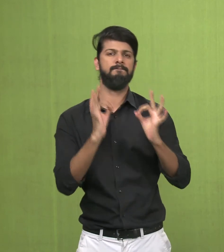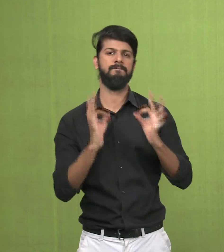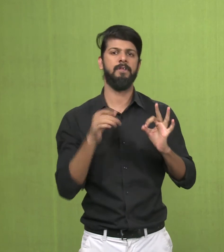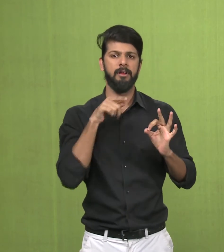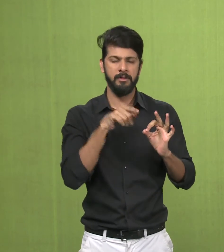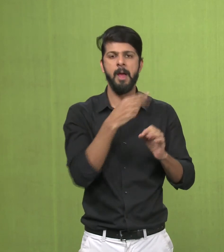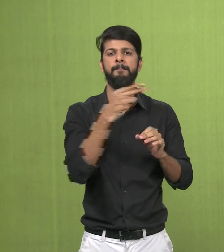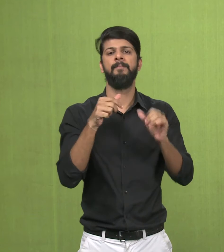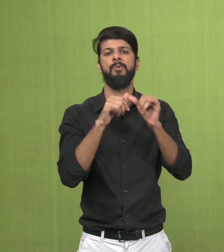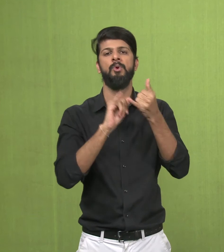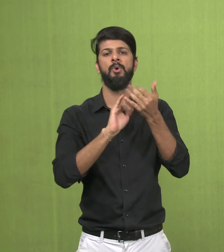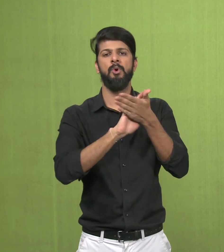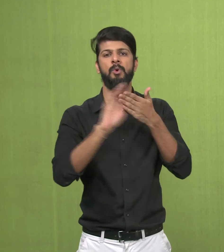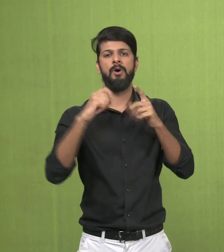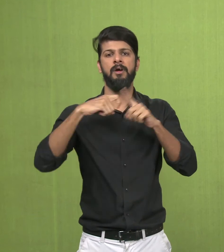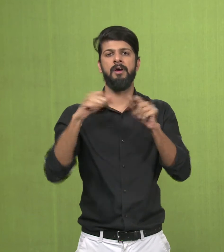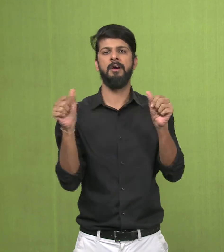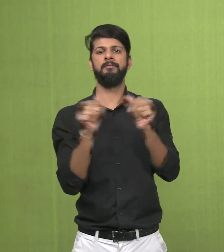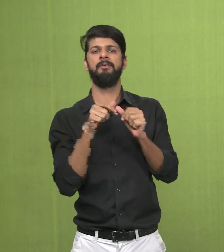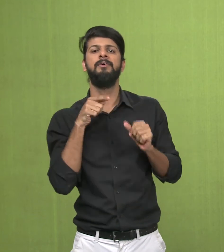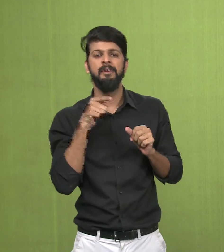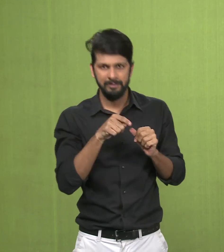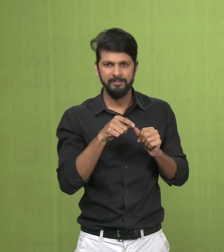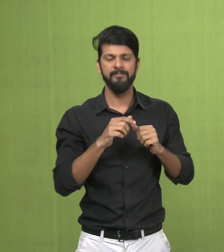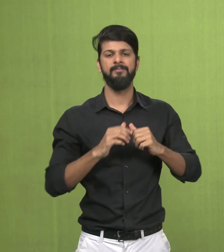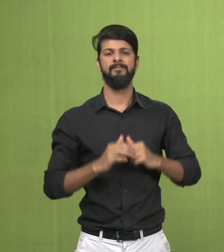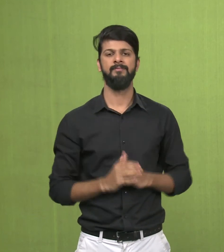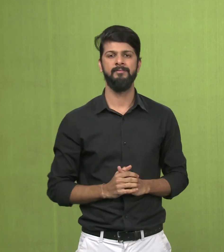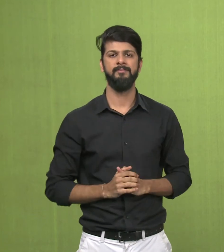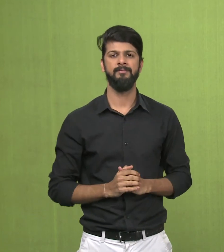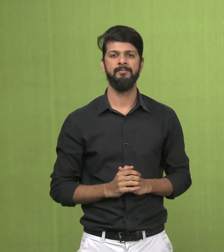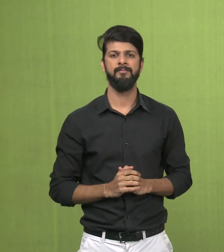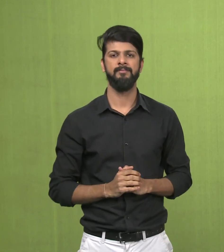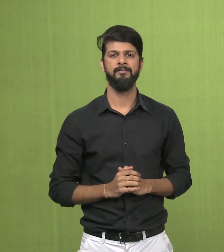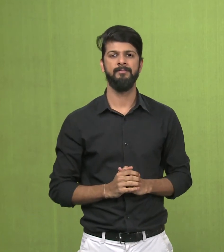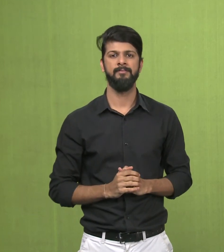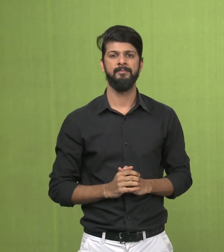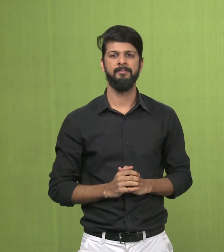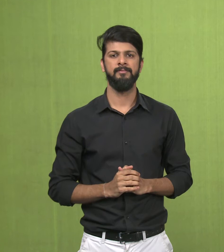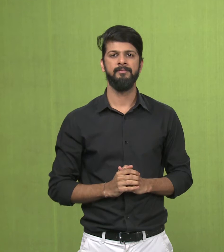in between depict really strong cultural values, and that was the Ashoka pillar.